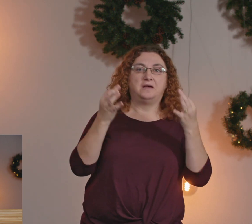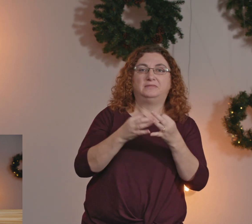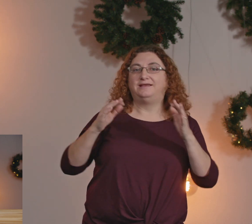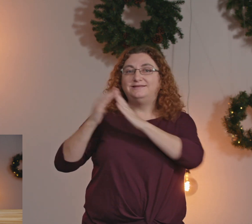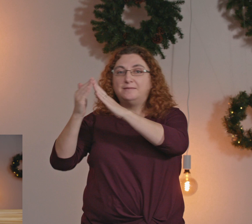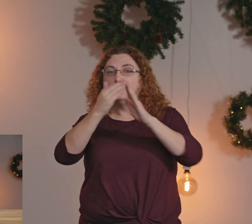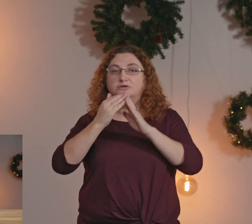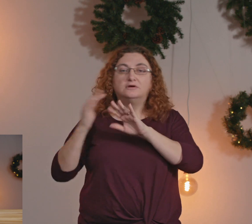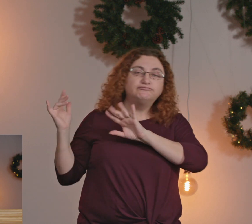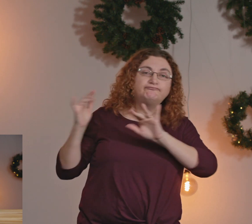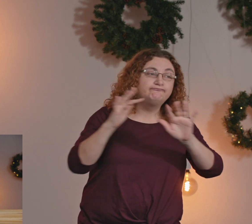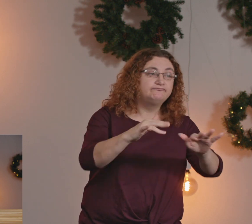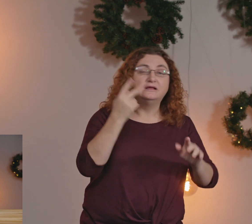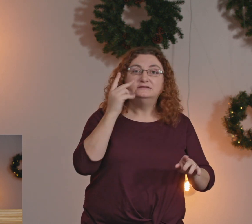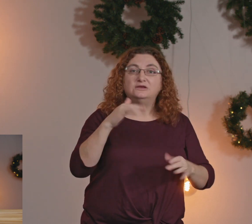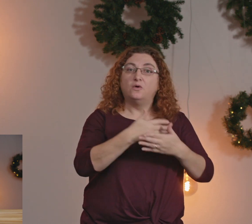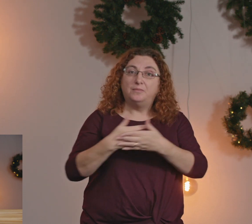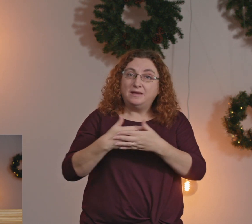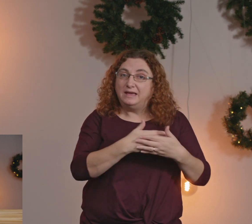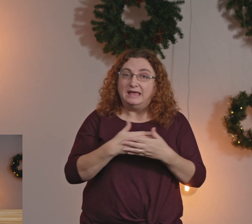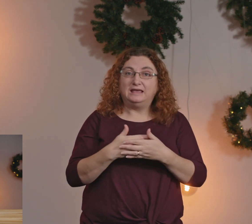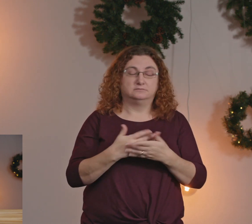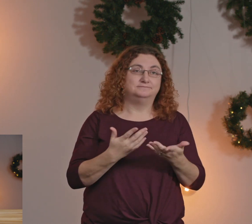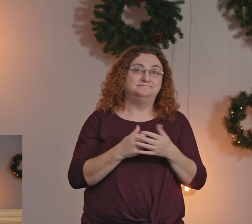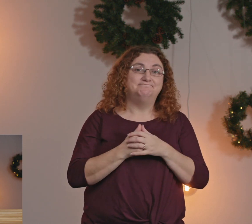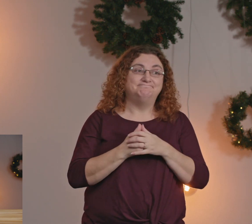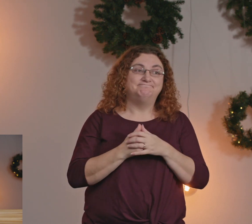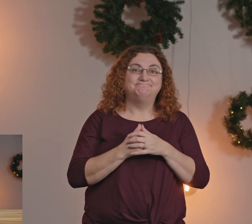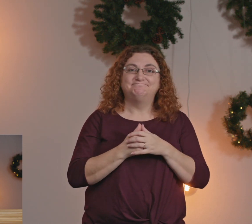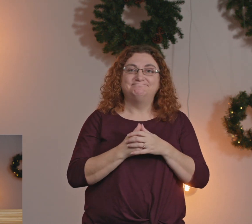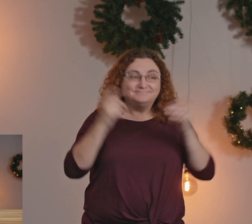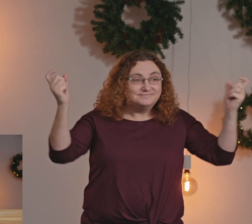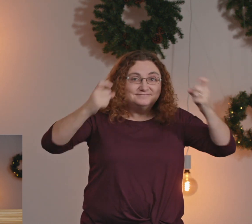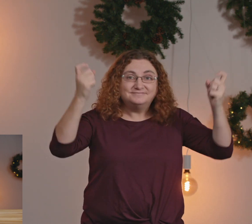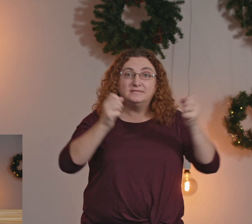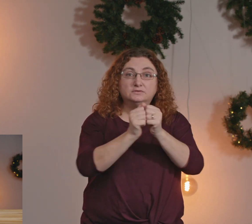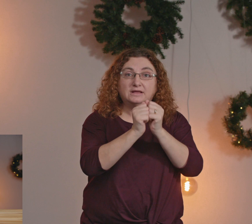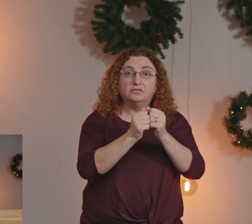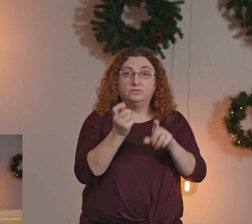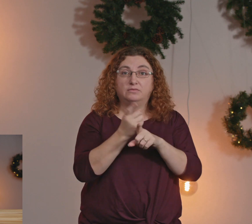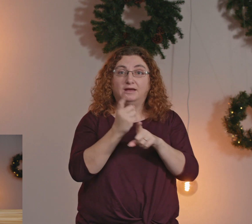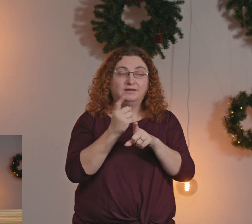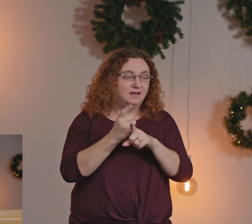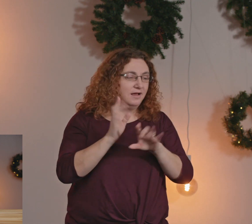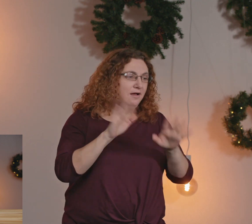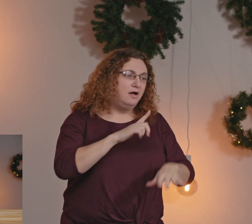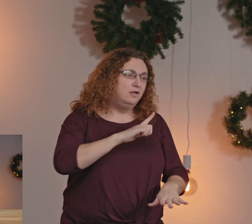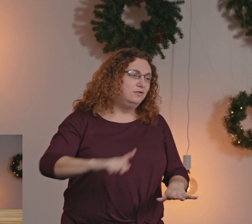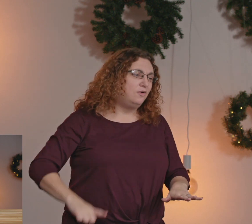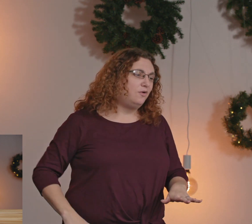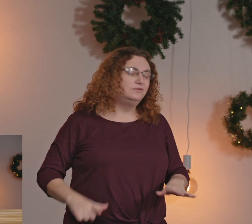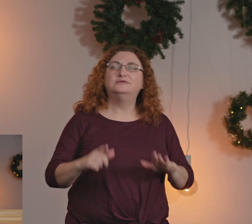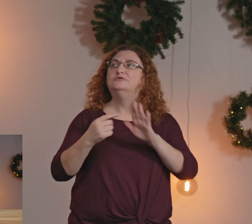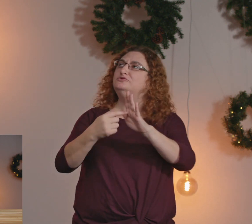about your child being born to you. And they reflect on this and say, "Well, the Lord has shown me